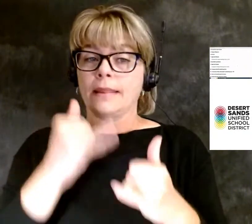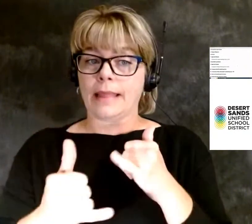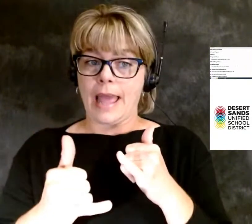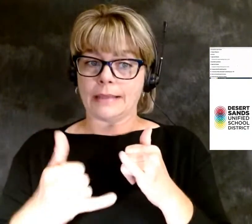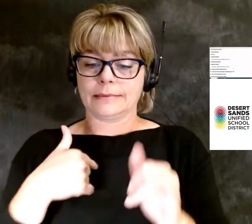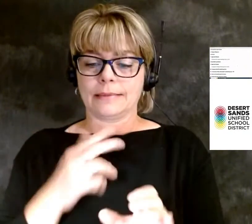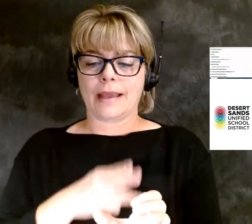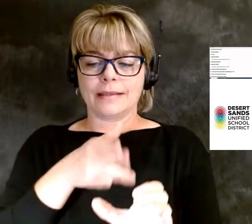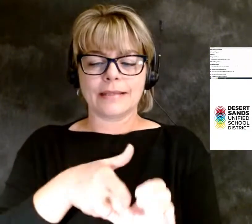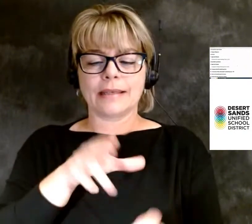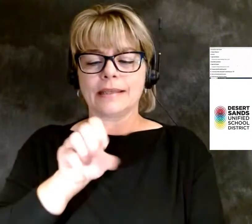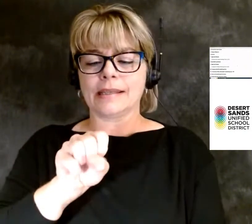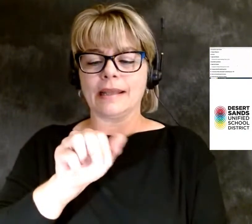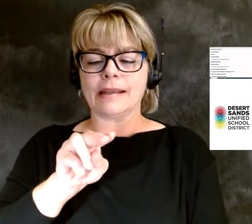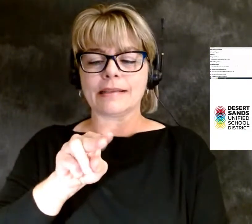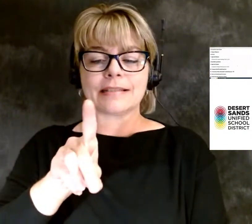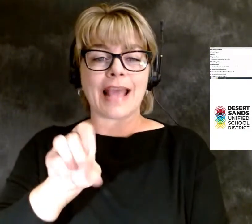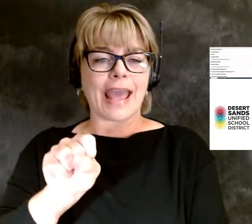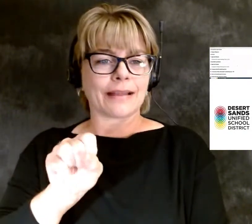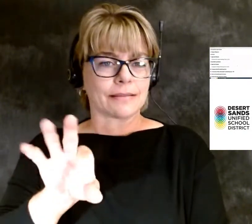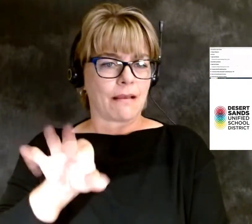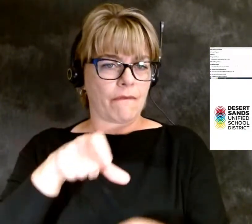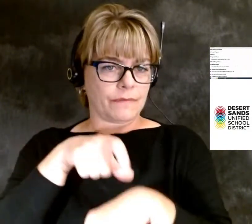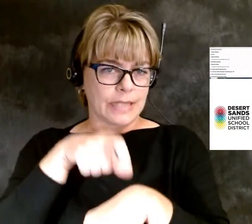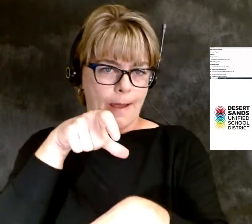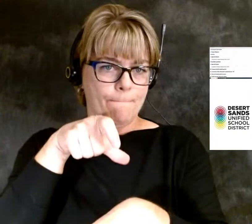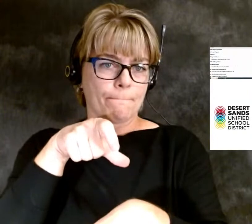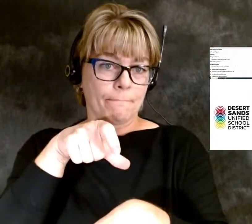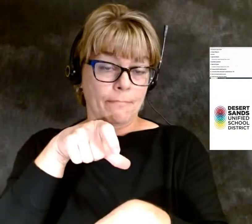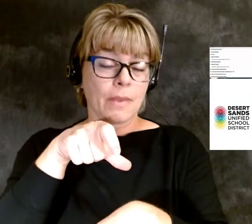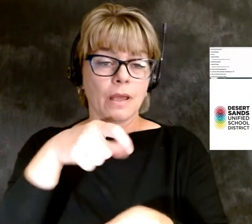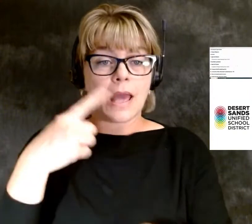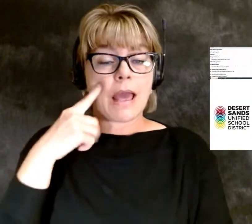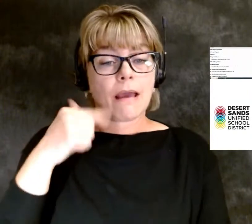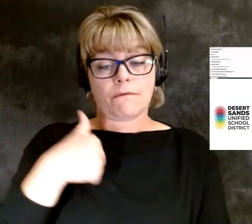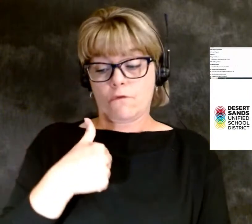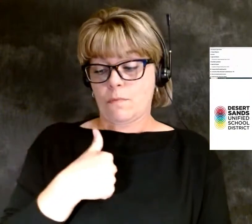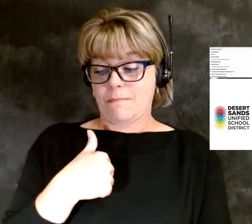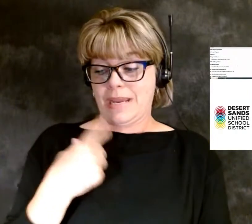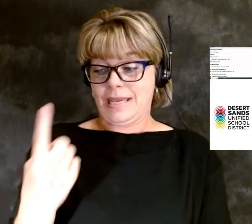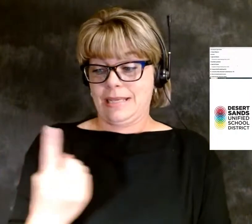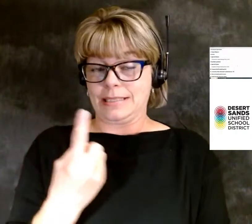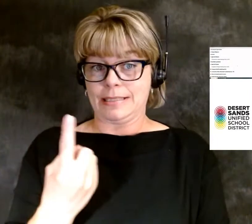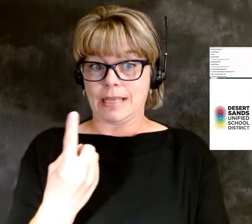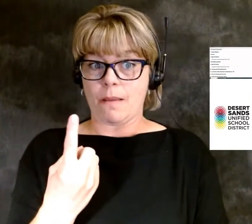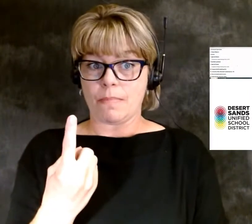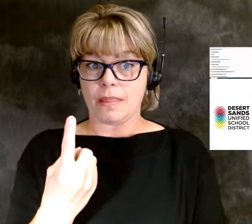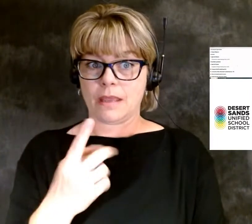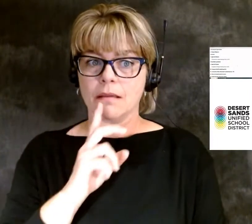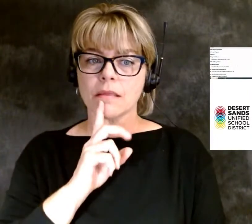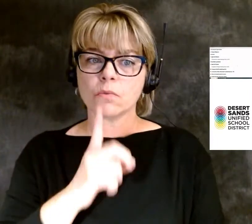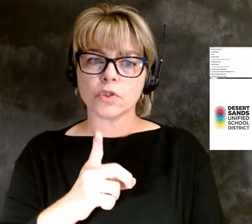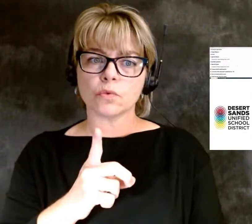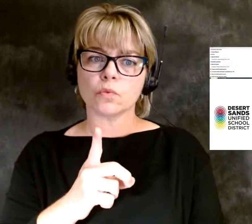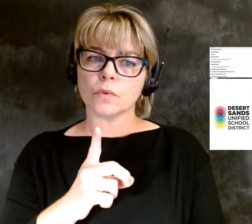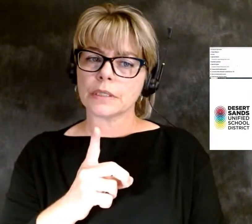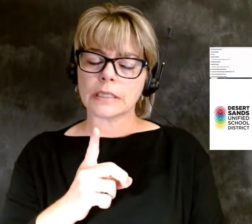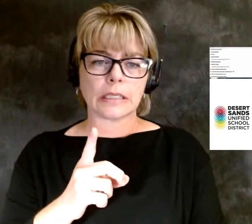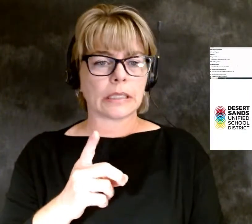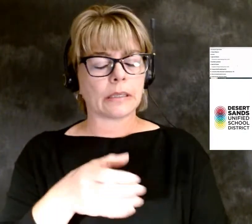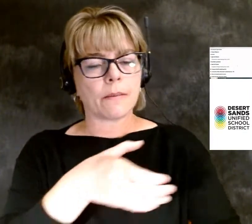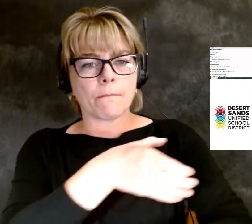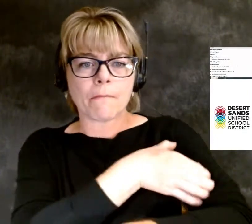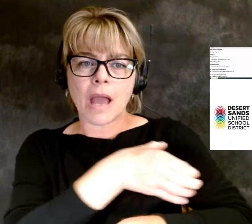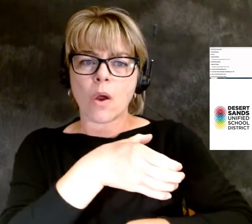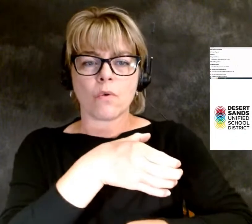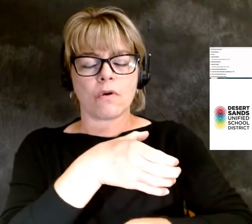the Sands of Time. And for me, something that was really full circle was being